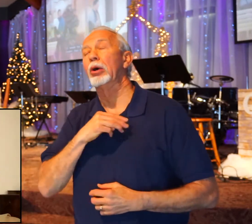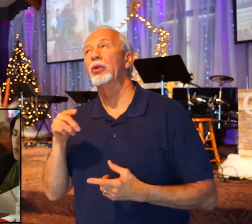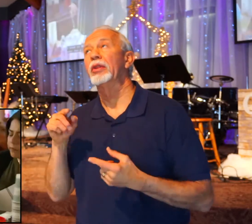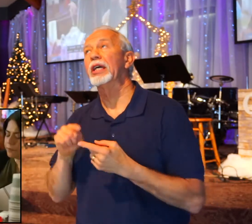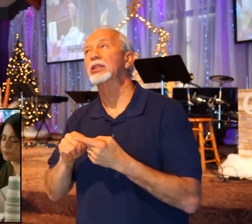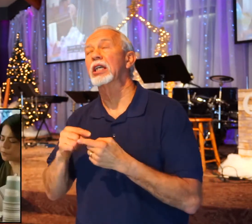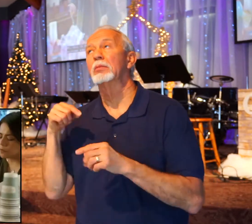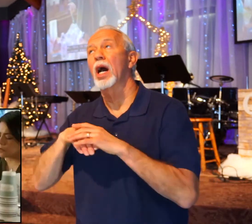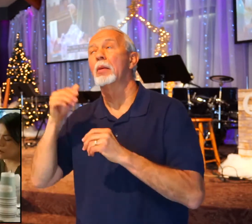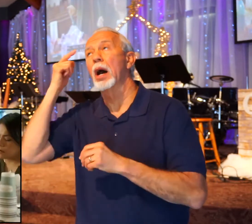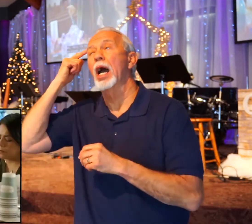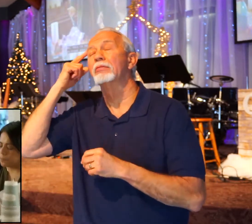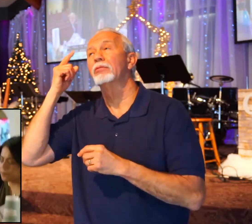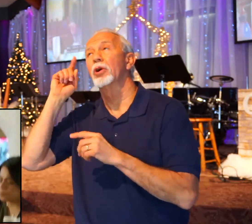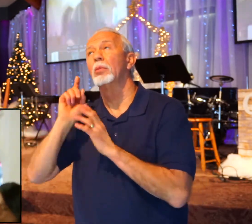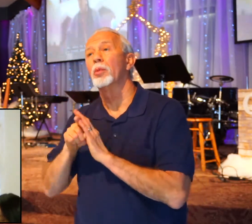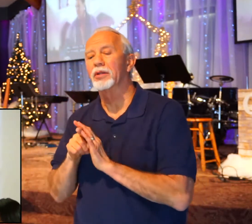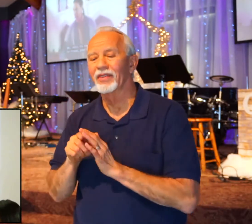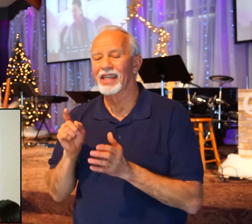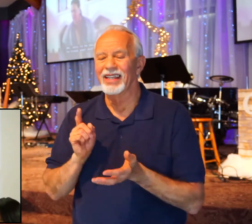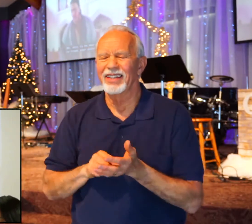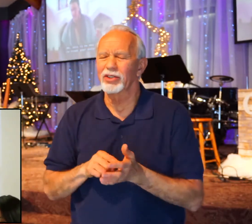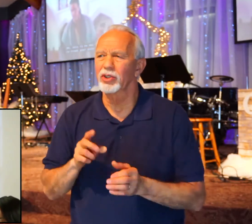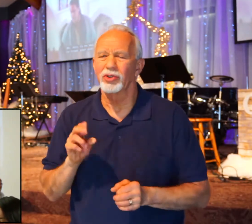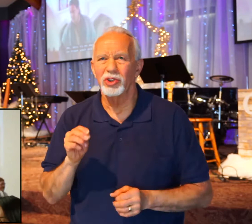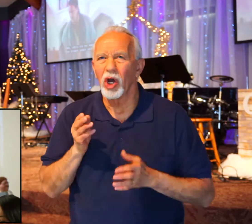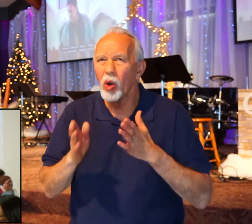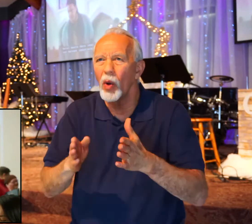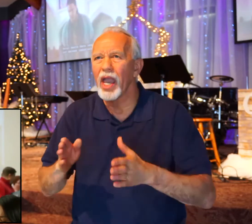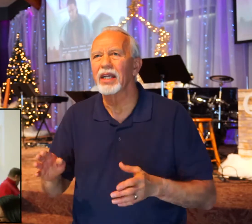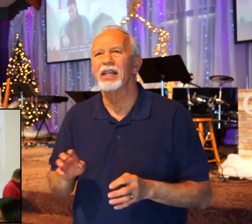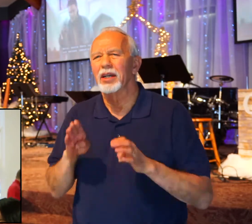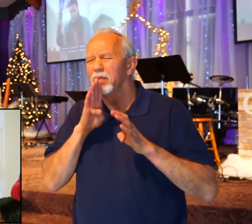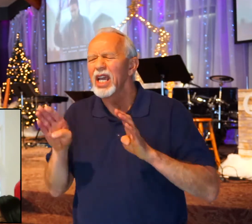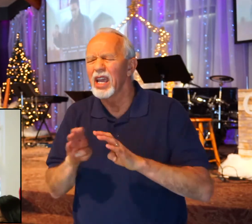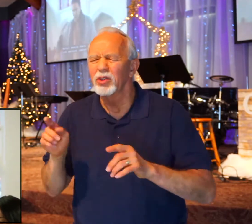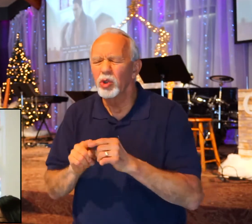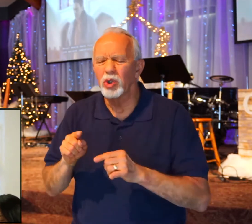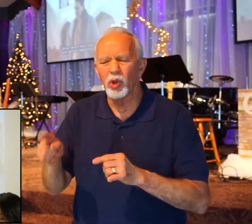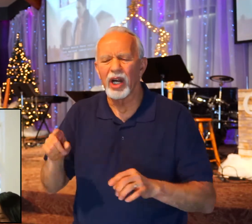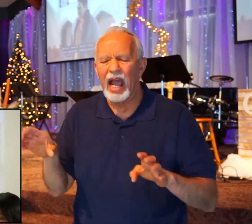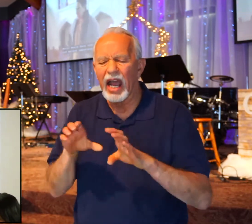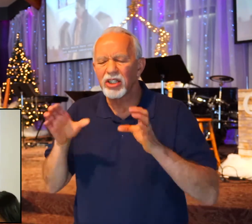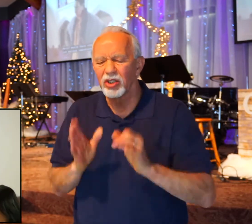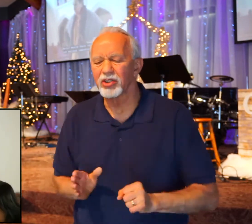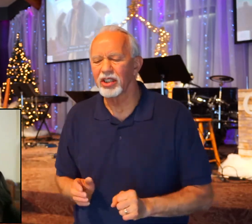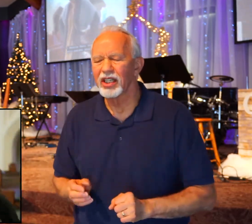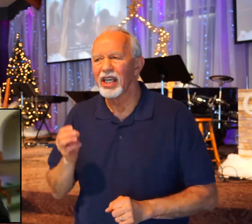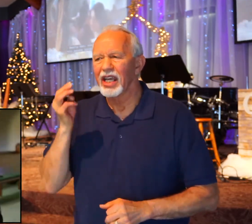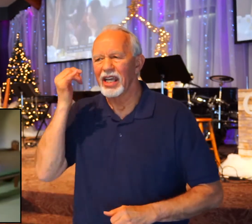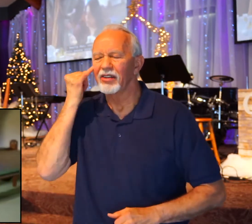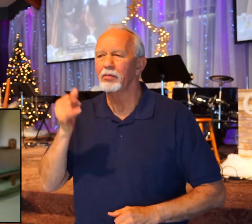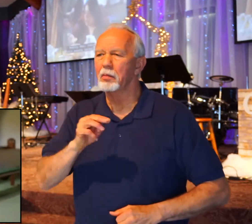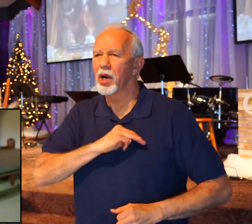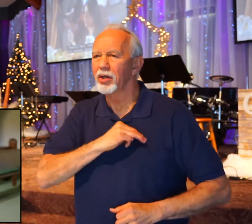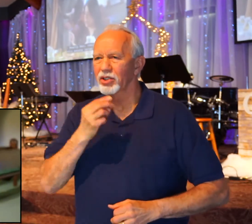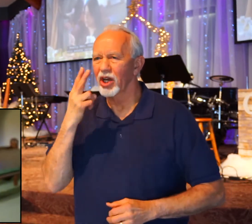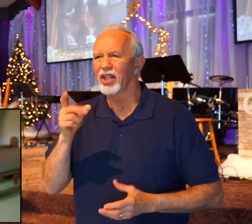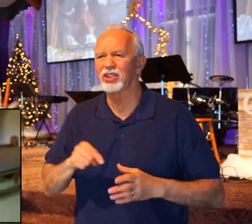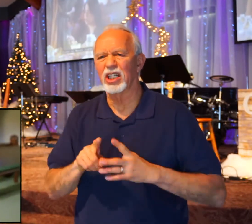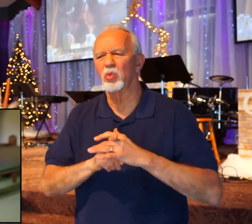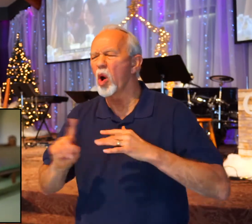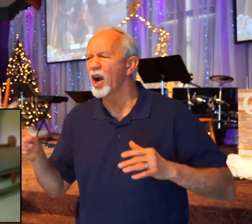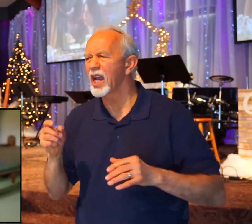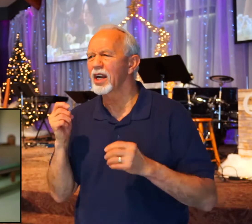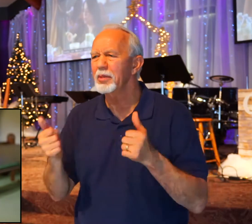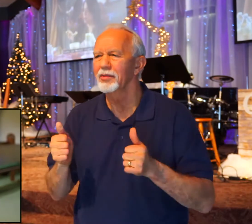minute. Oh, this is no way to treat your actors. Meryl would have seen this and walked immediately. Really, Dan? Because this potato salad